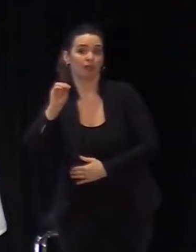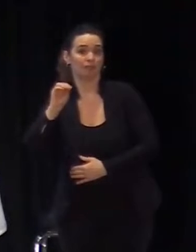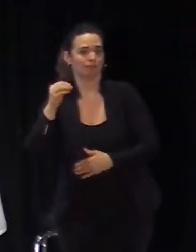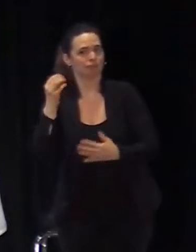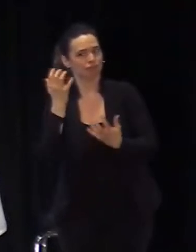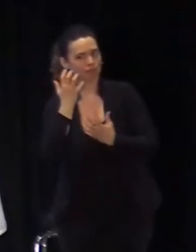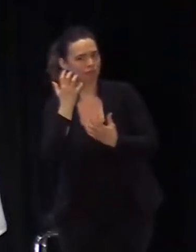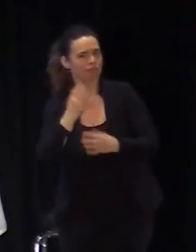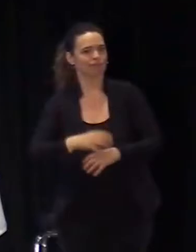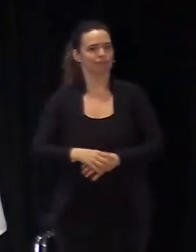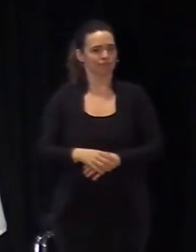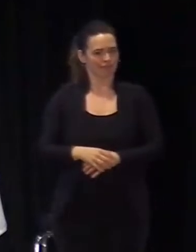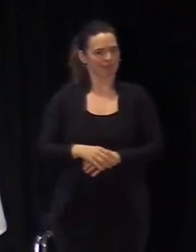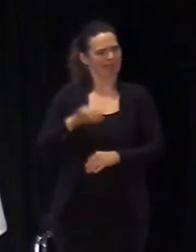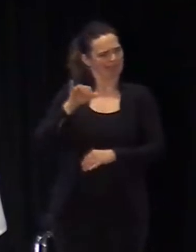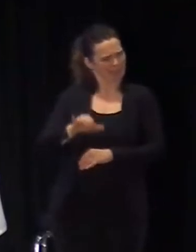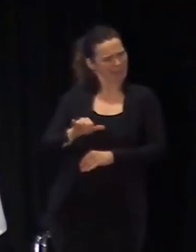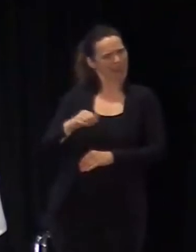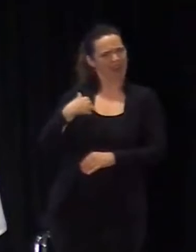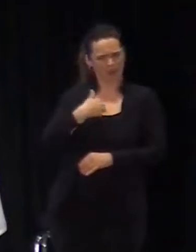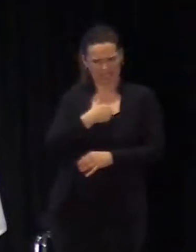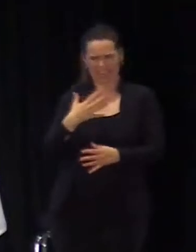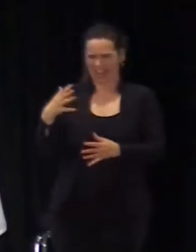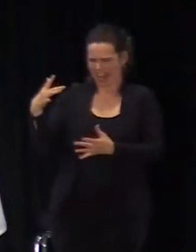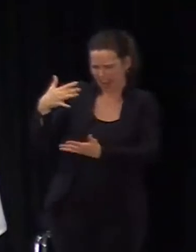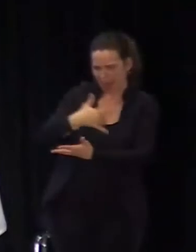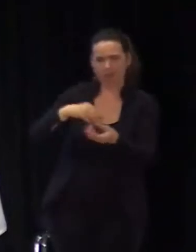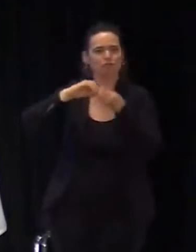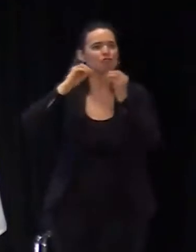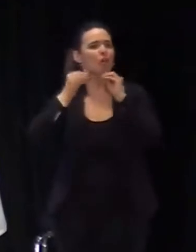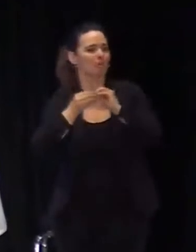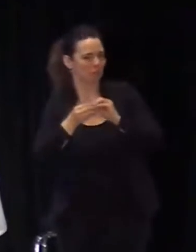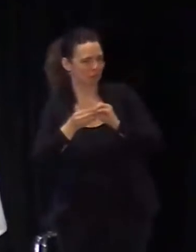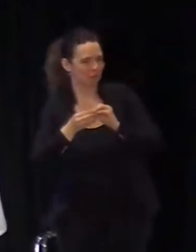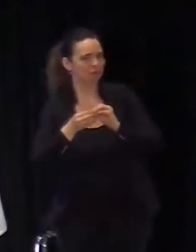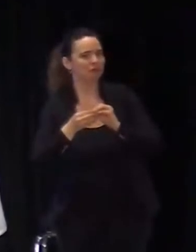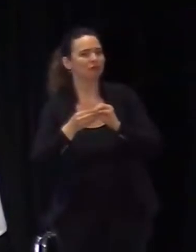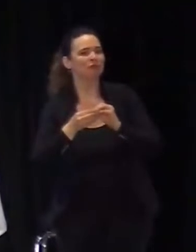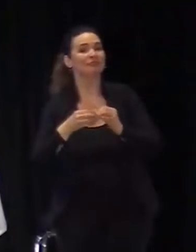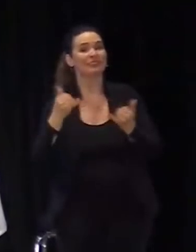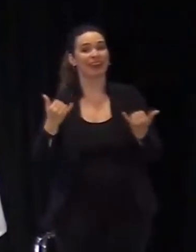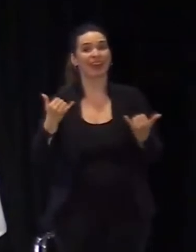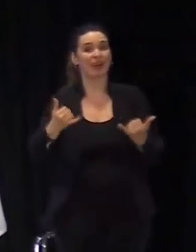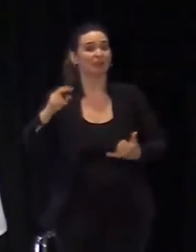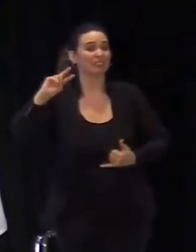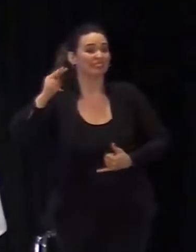I had that question today. People do get their second doses. That's the CDC policy, it's the state policy.